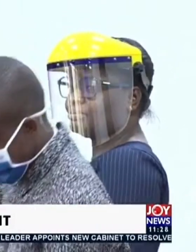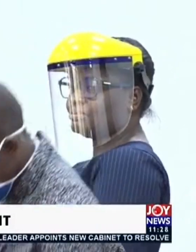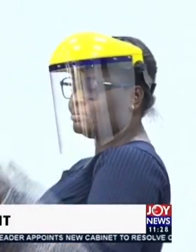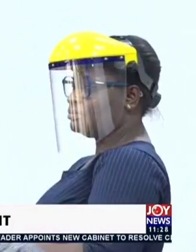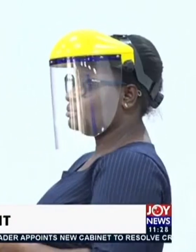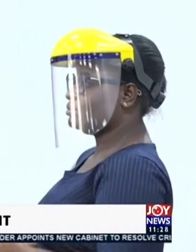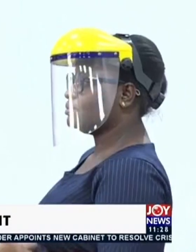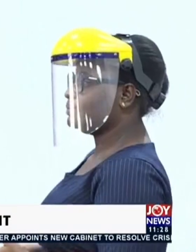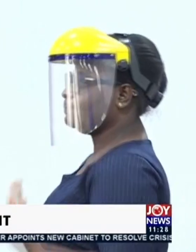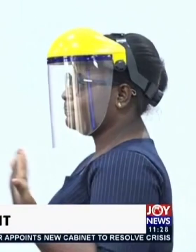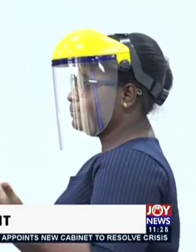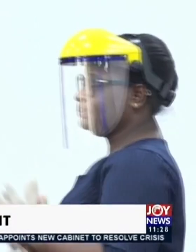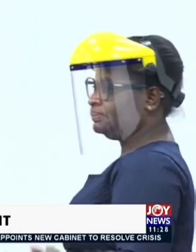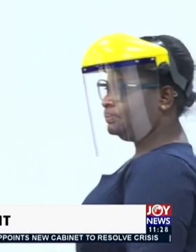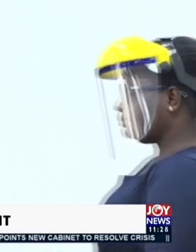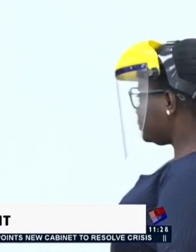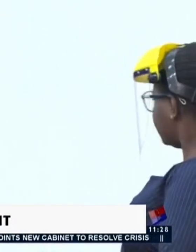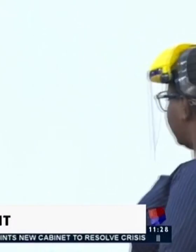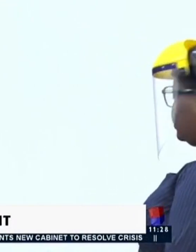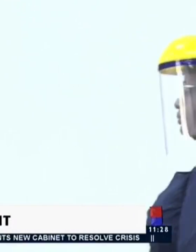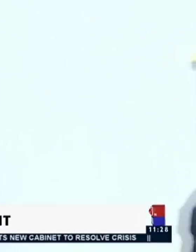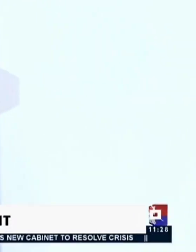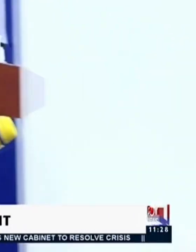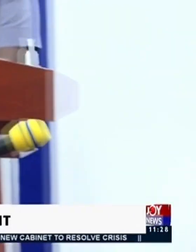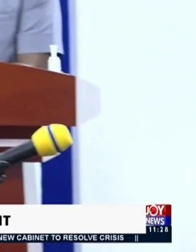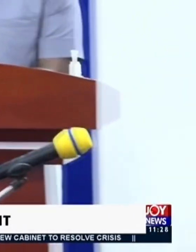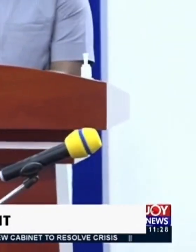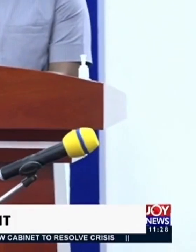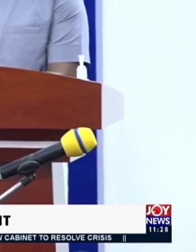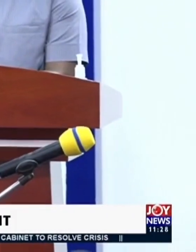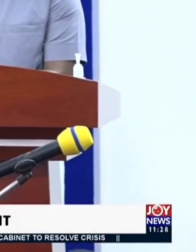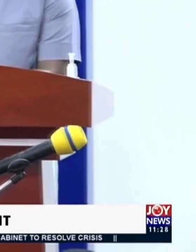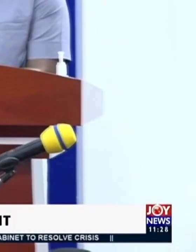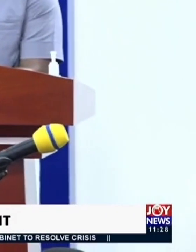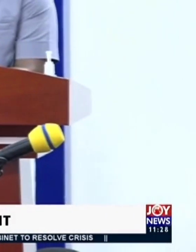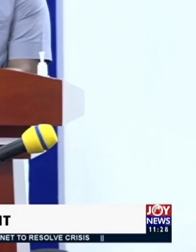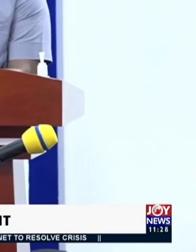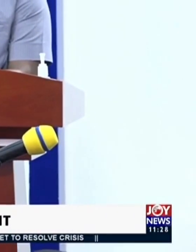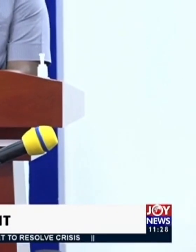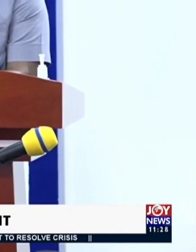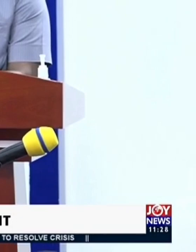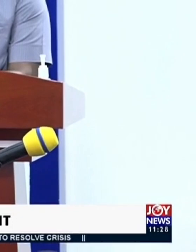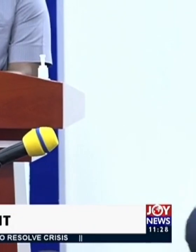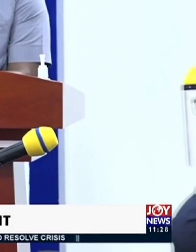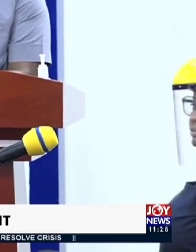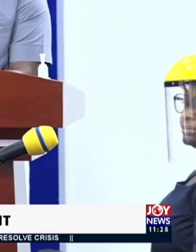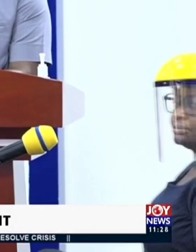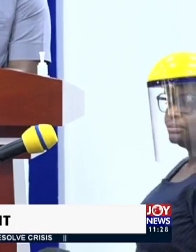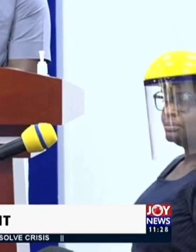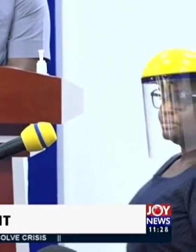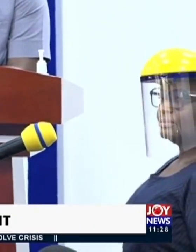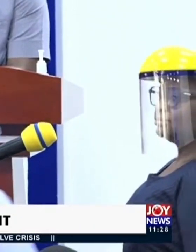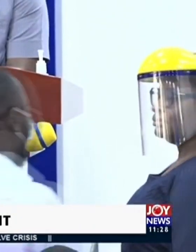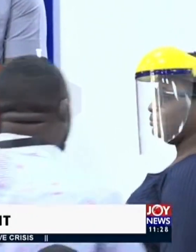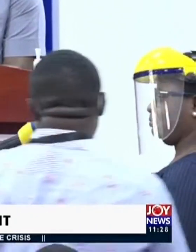you. Thank you. Could you, your final for this batch, and then I'll take a final batch of